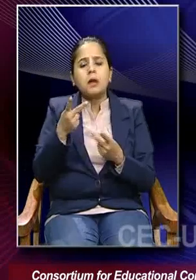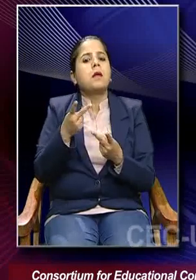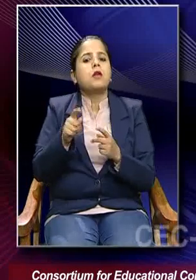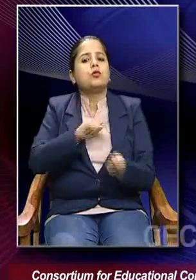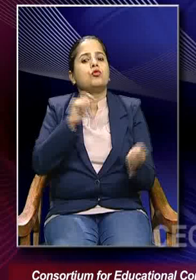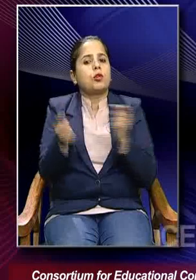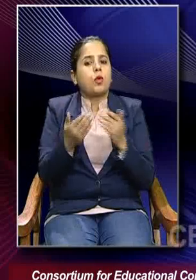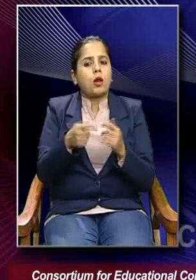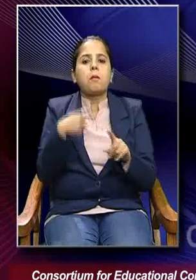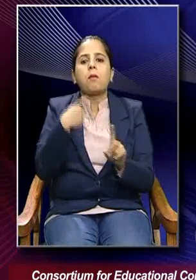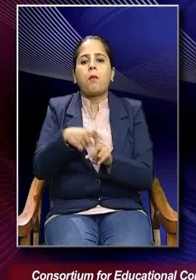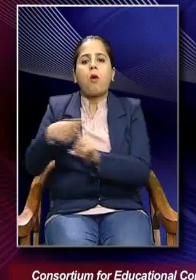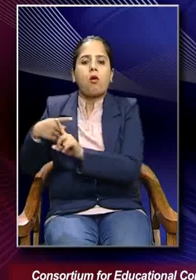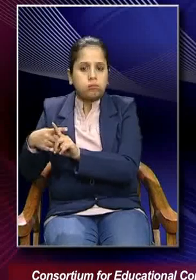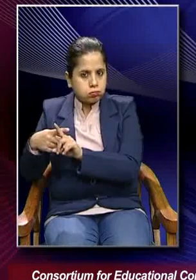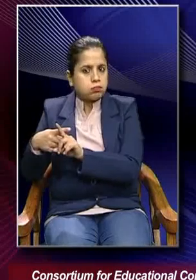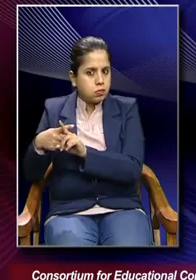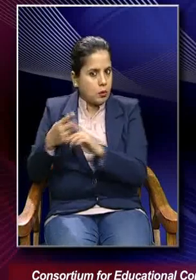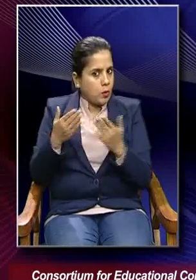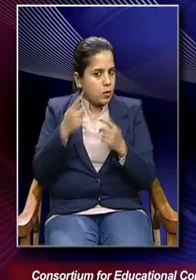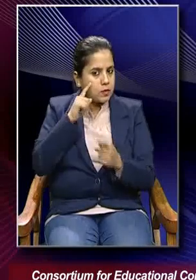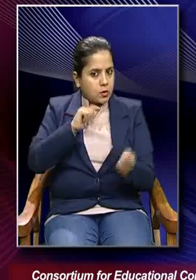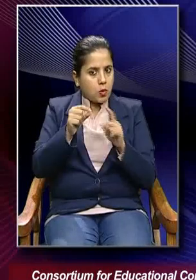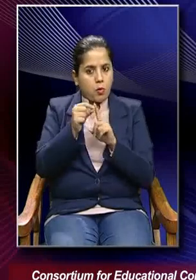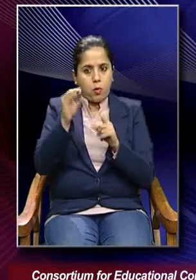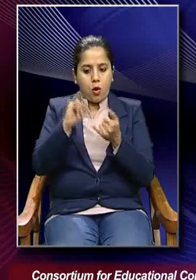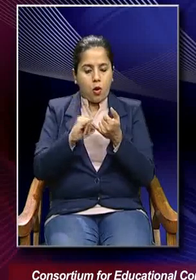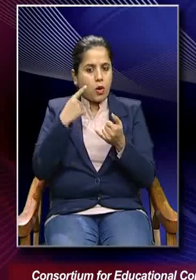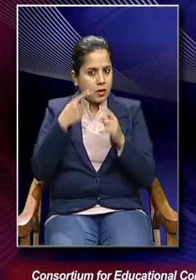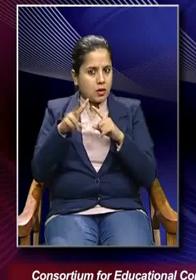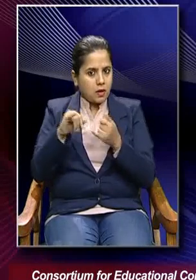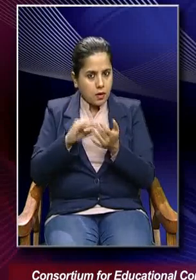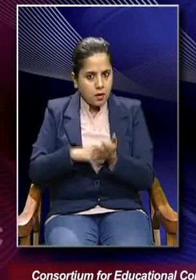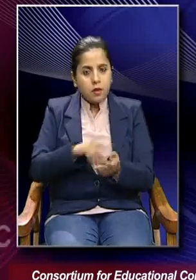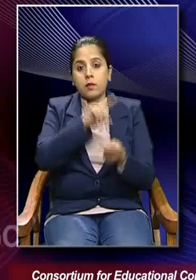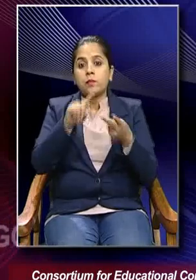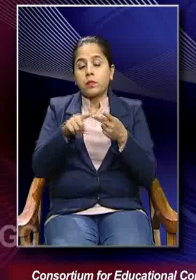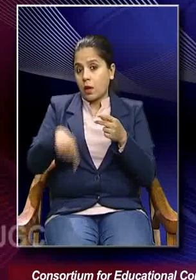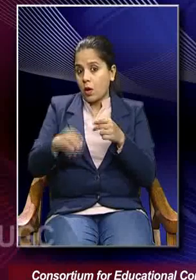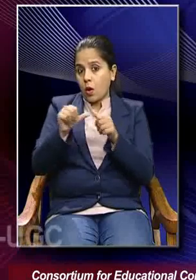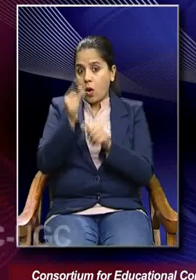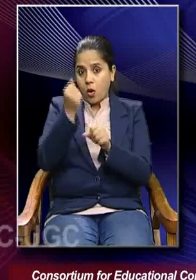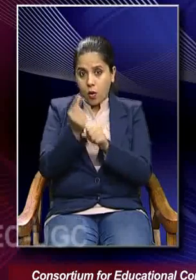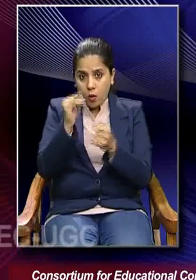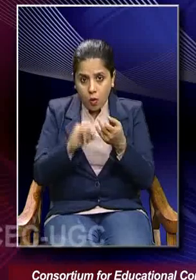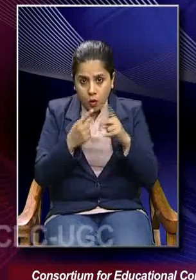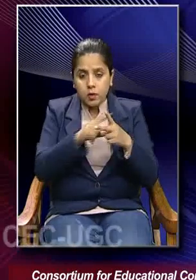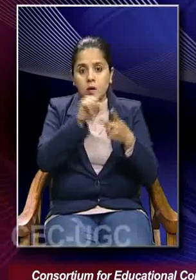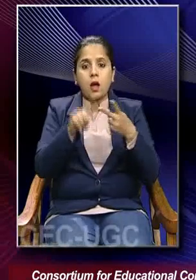as positivism. So the Auguste Comte, Emile Durkheim, Herbert